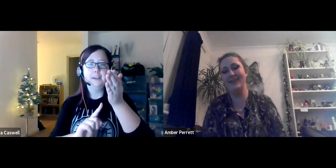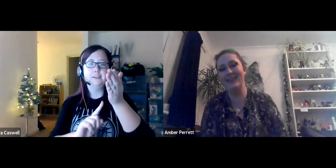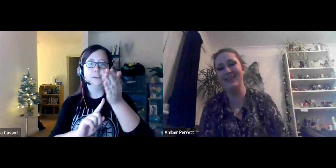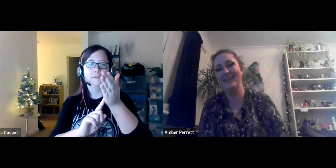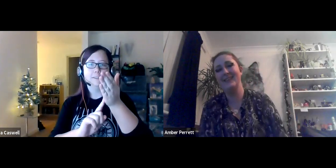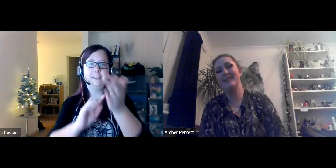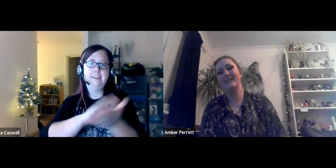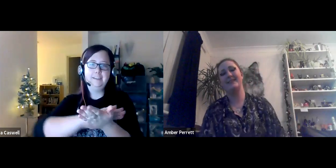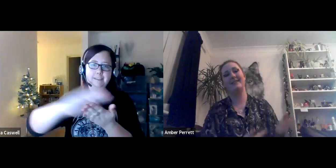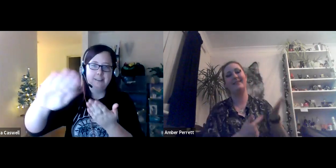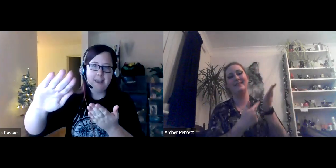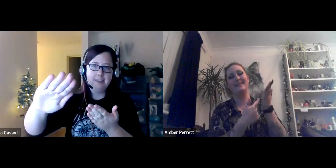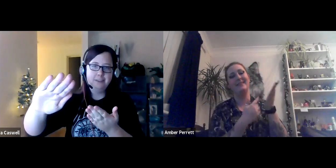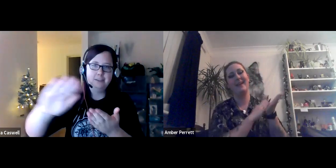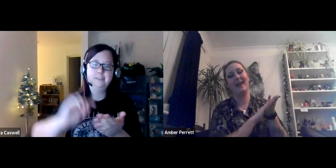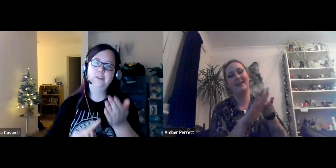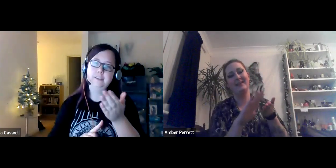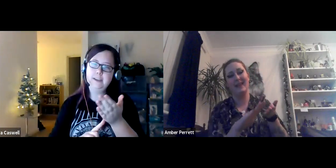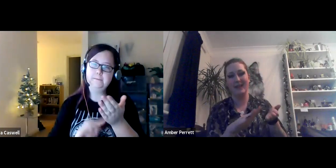So TH is Thursday.